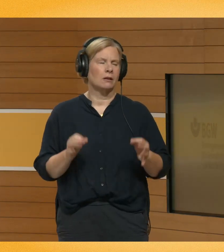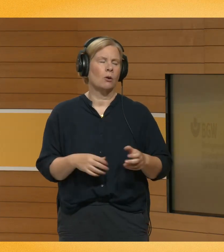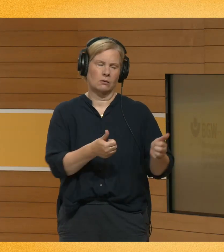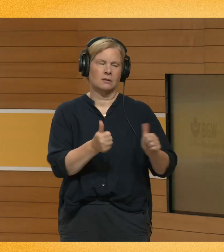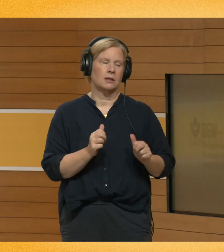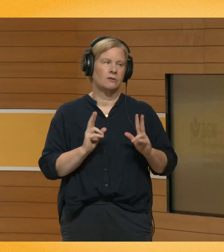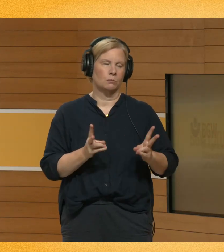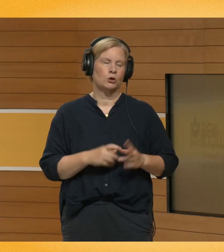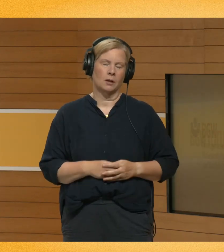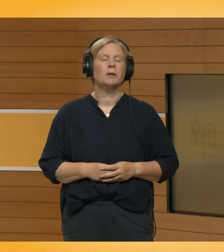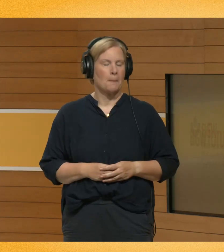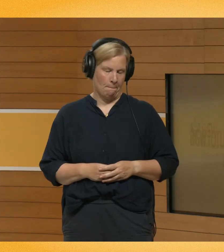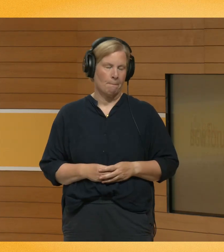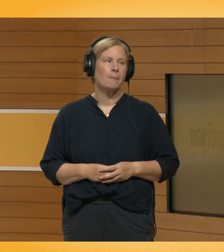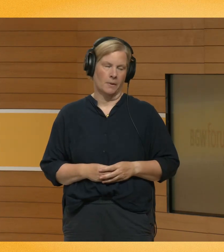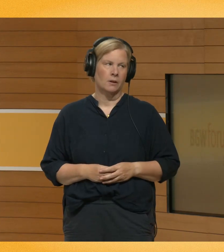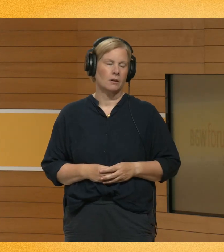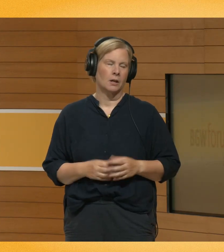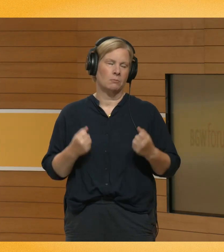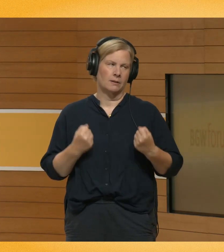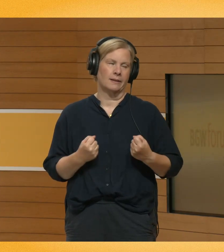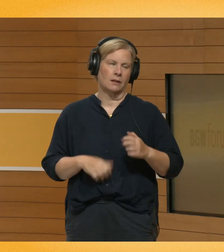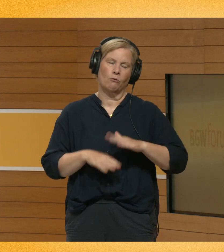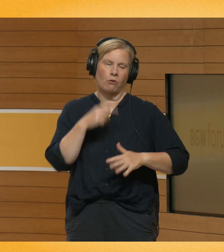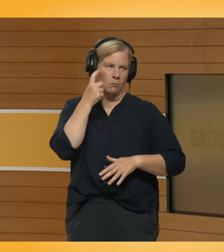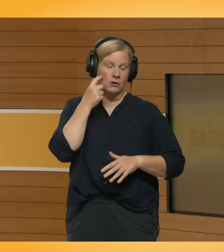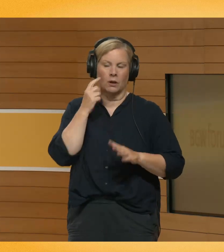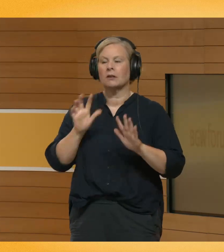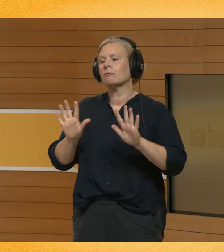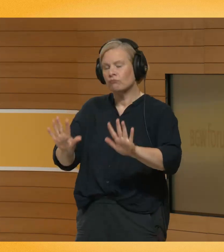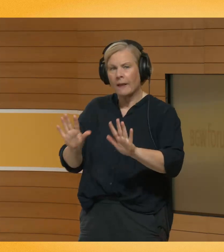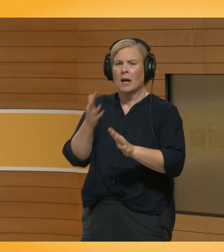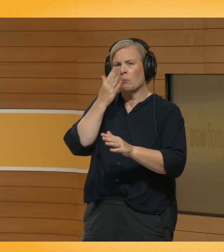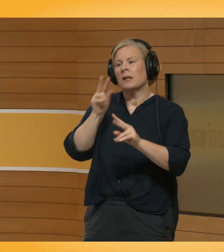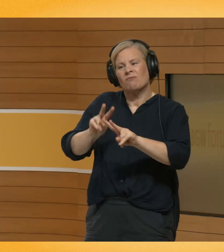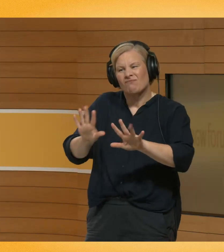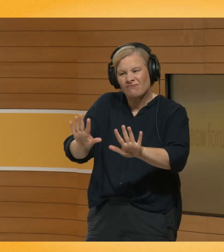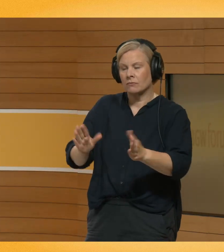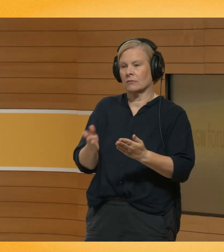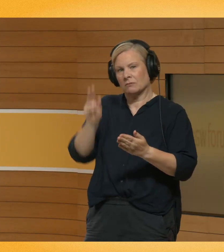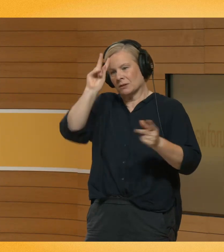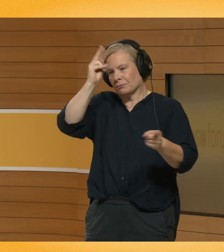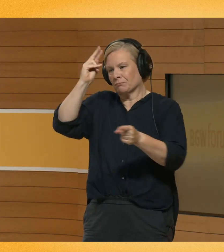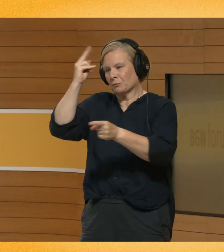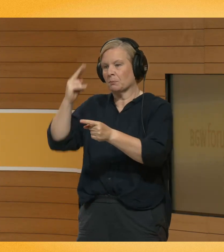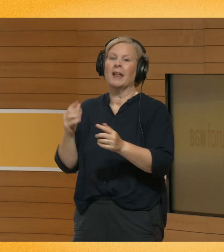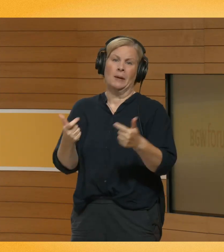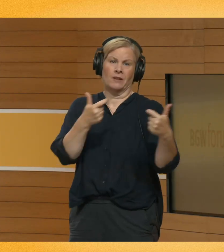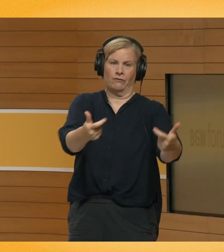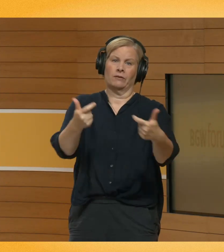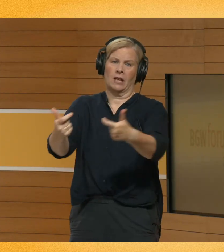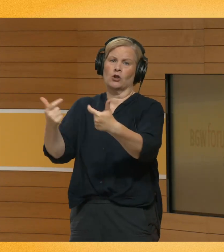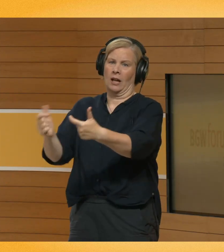challenges, like if there were perhaps some resistance, because I mean there was a lot of pressure on the hospitals, especially like in the first